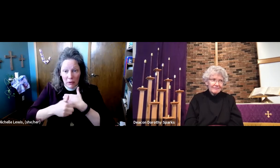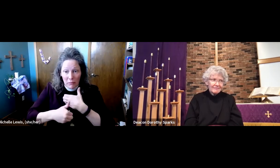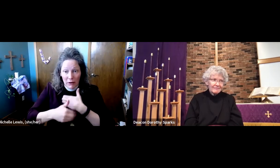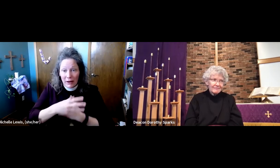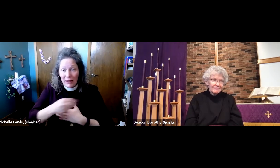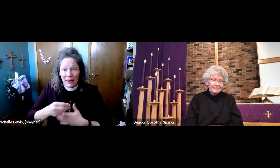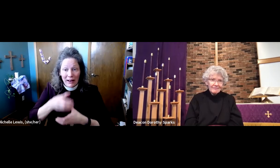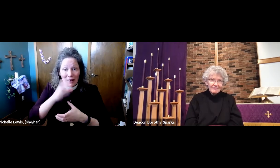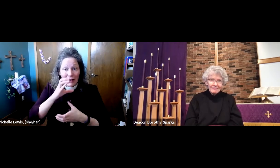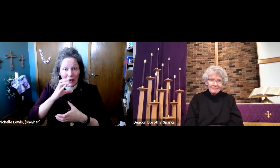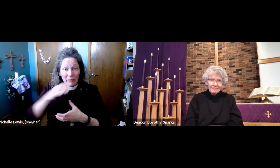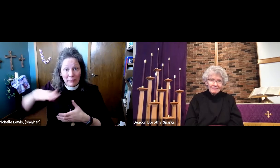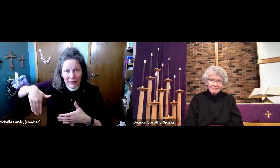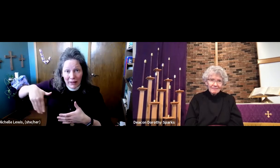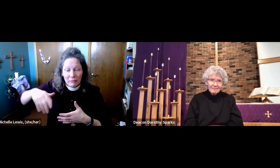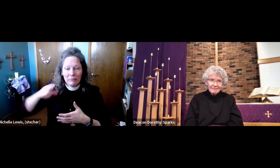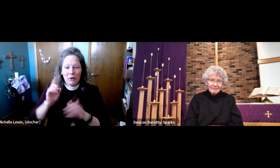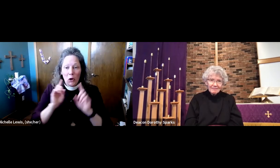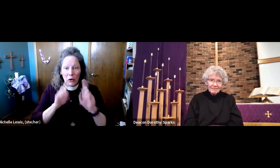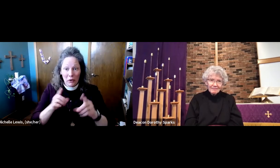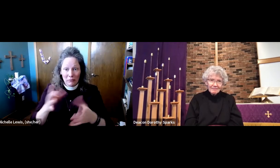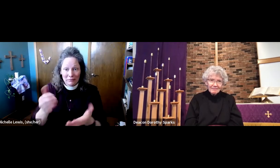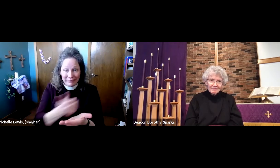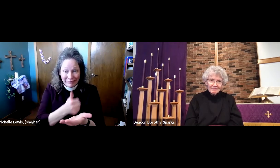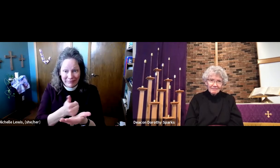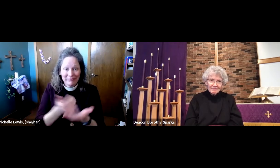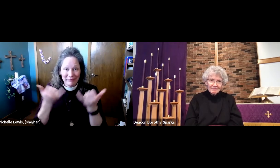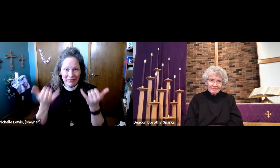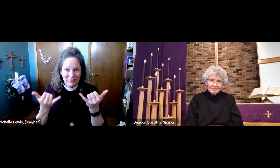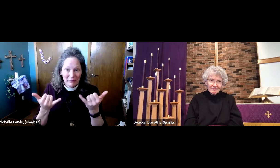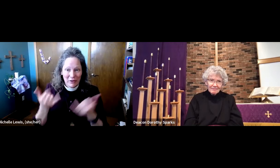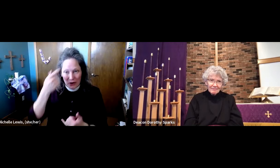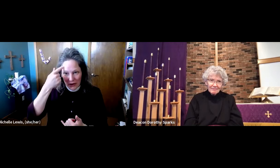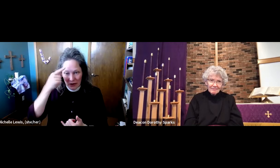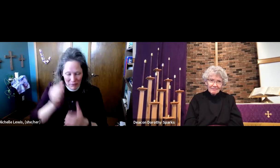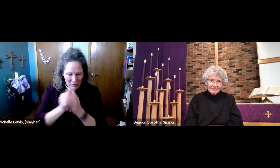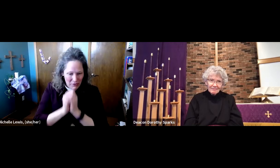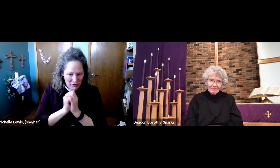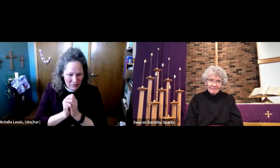So gather your bread and your cup for later in worship.